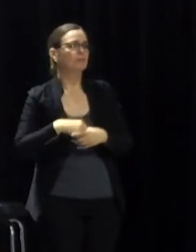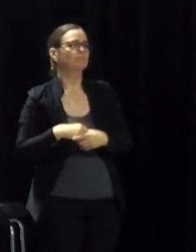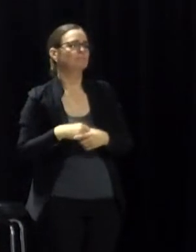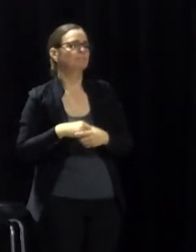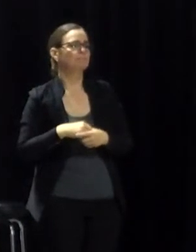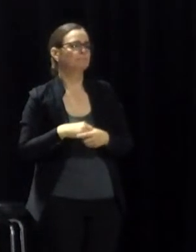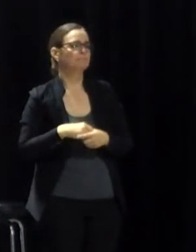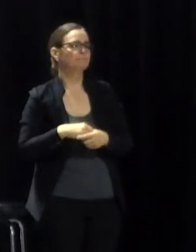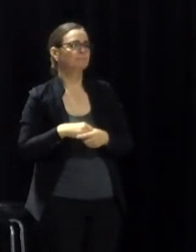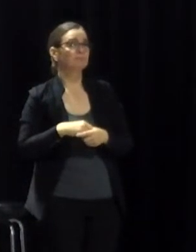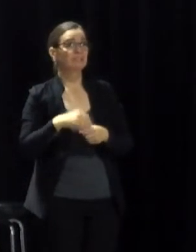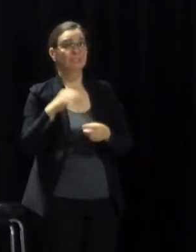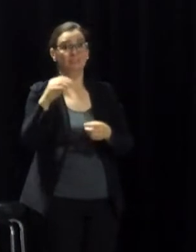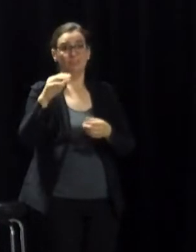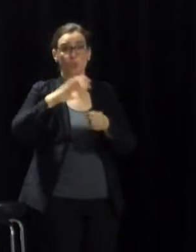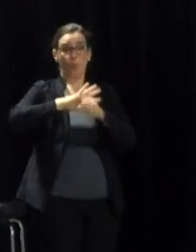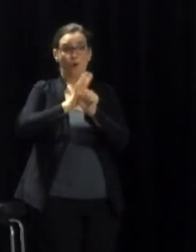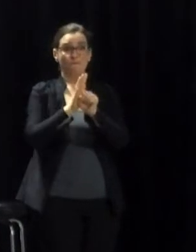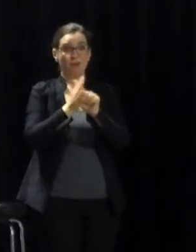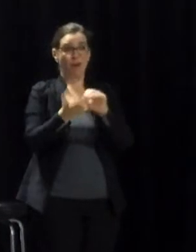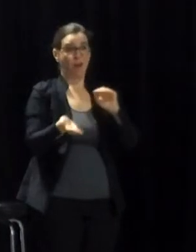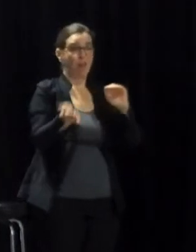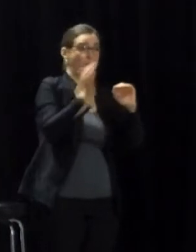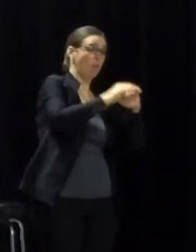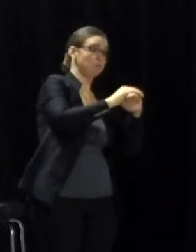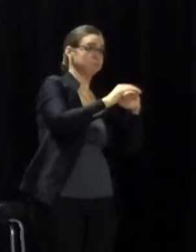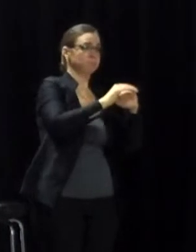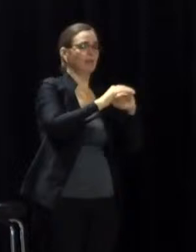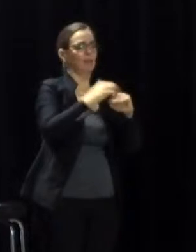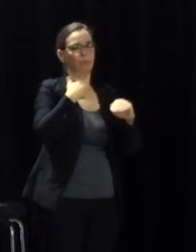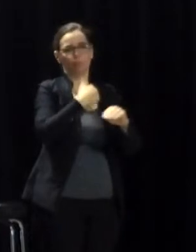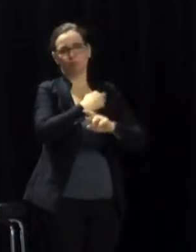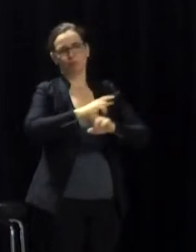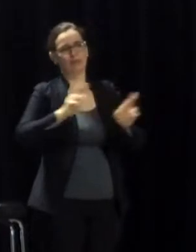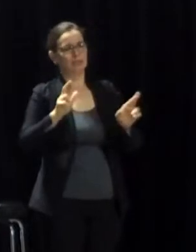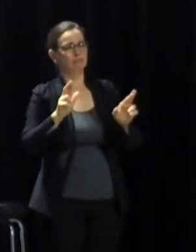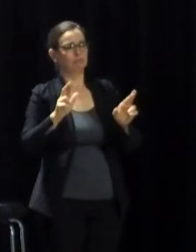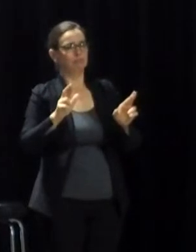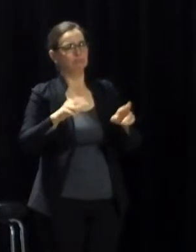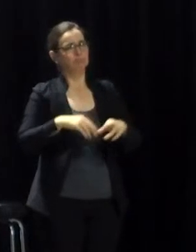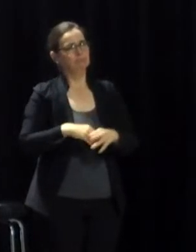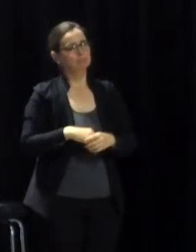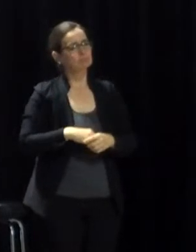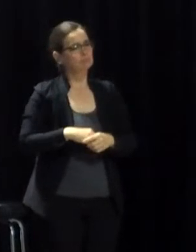would be a very bad situation if we had to have all those people working on this.